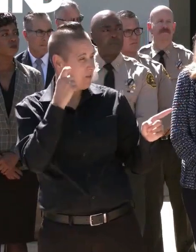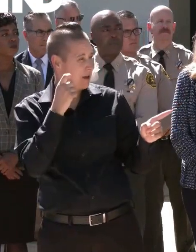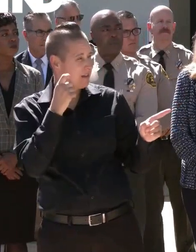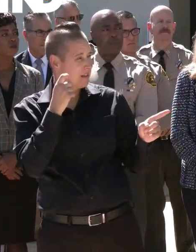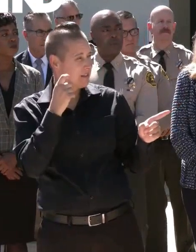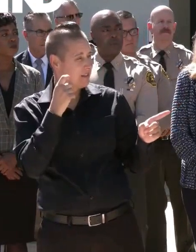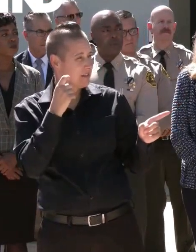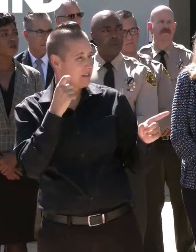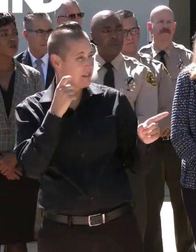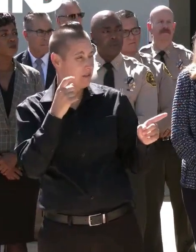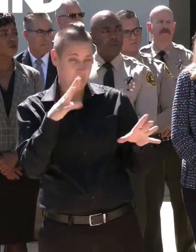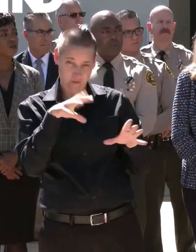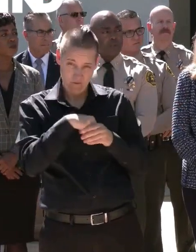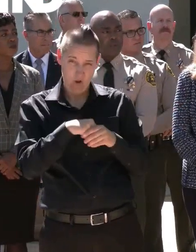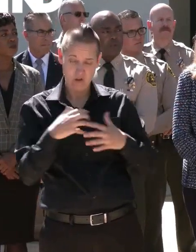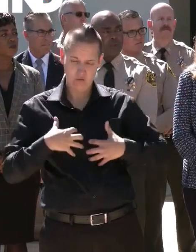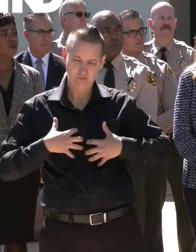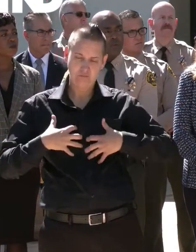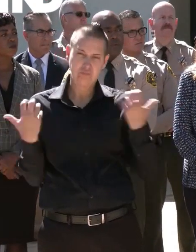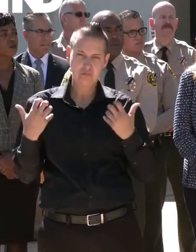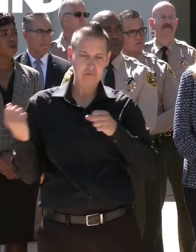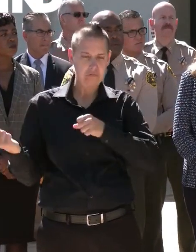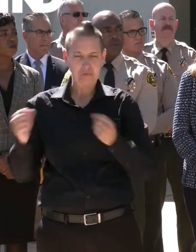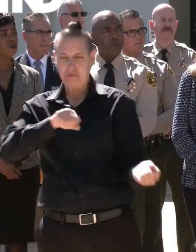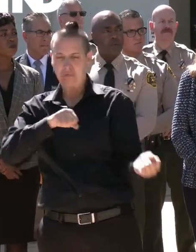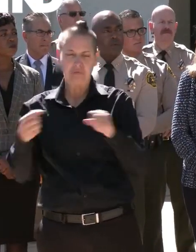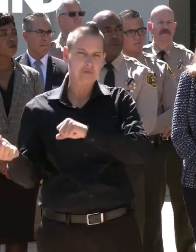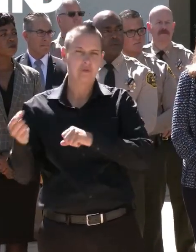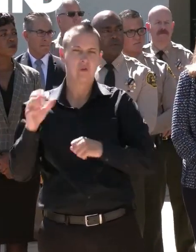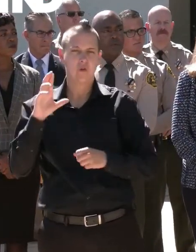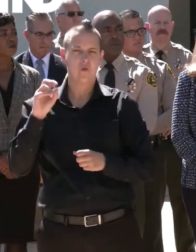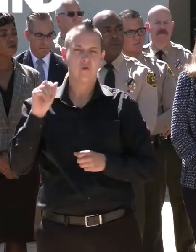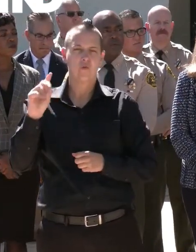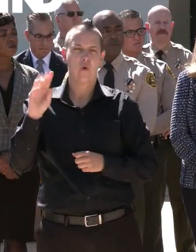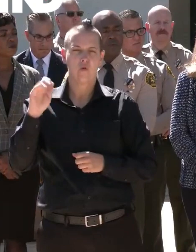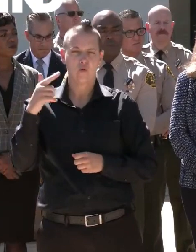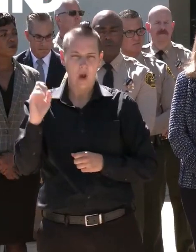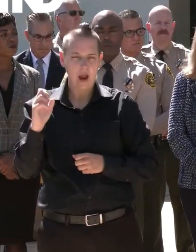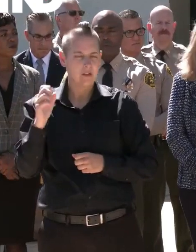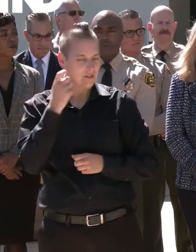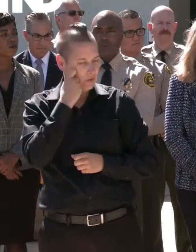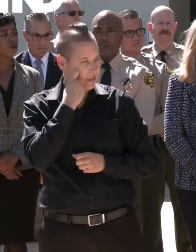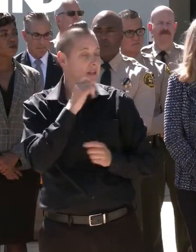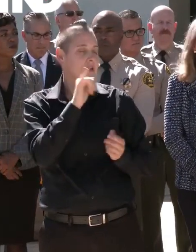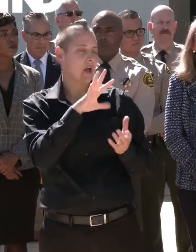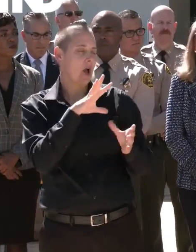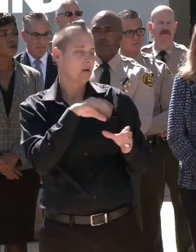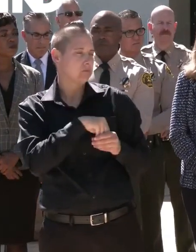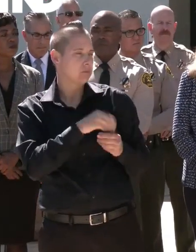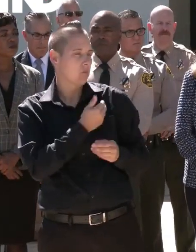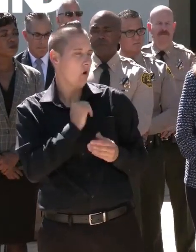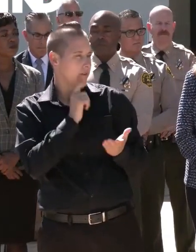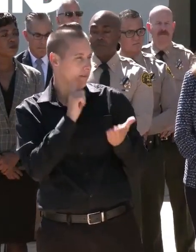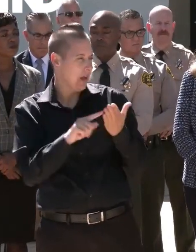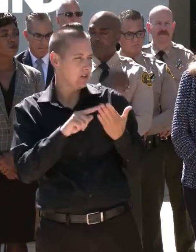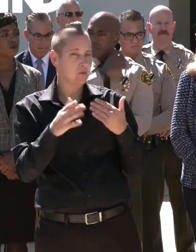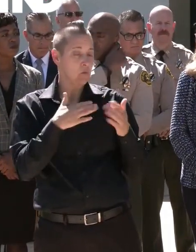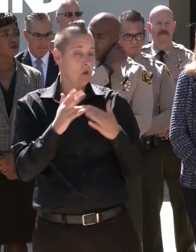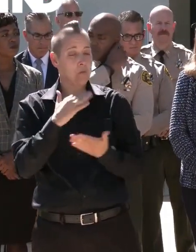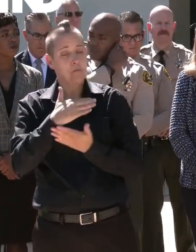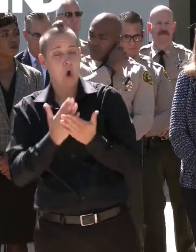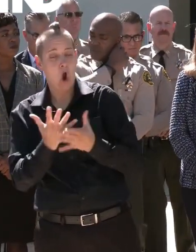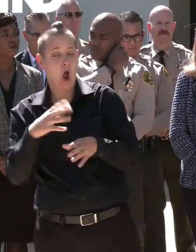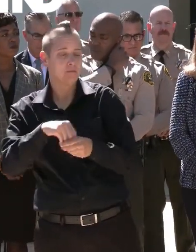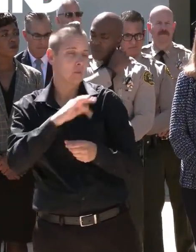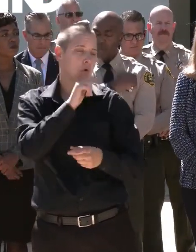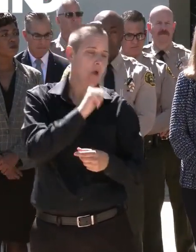been involved in a road rage incident previously? That is part of our investigation, whether it was part of it or